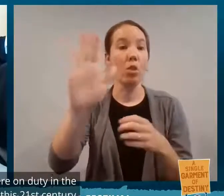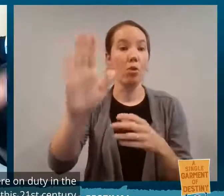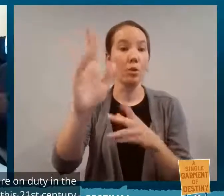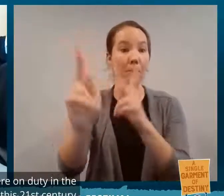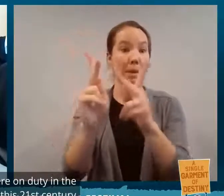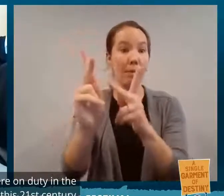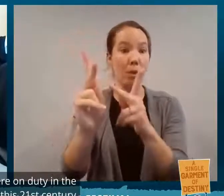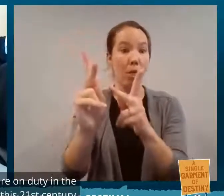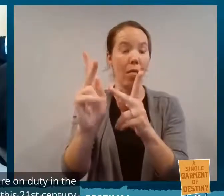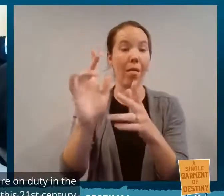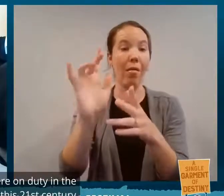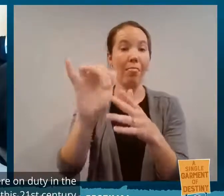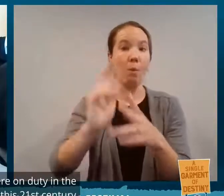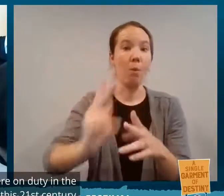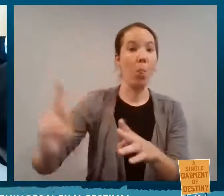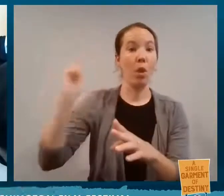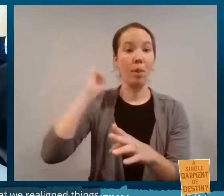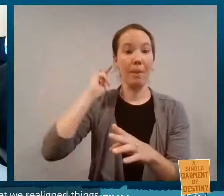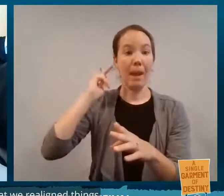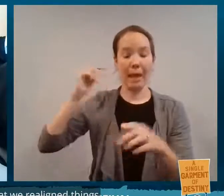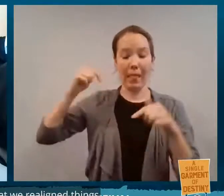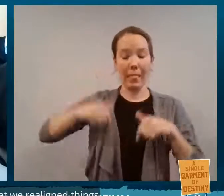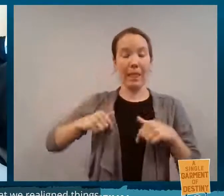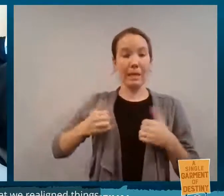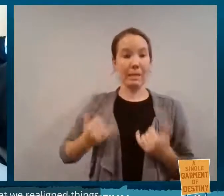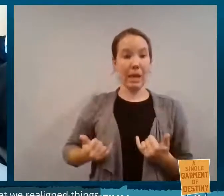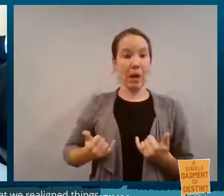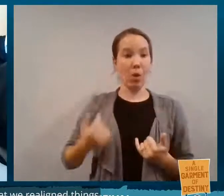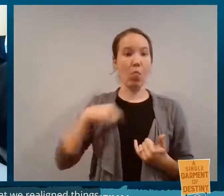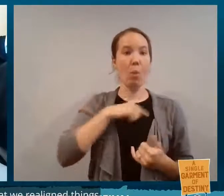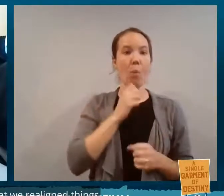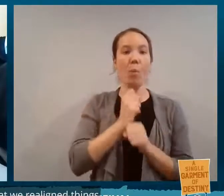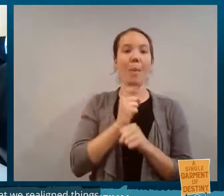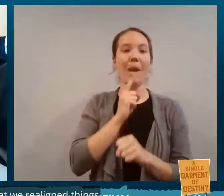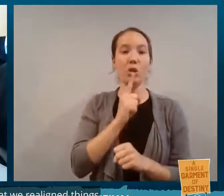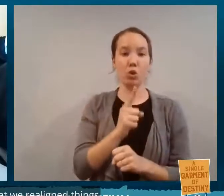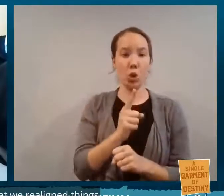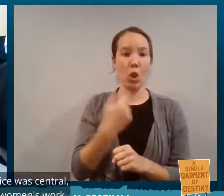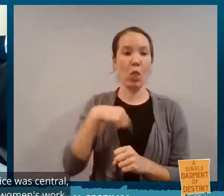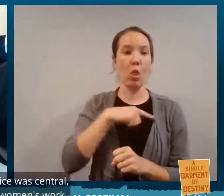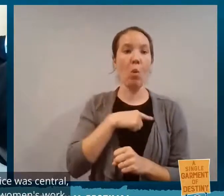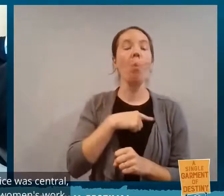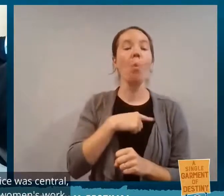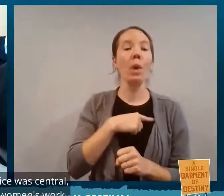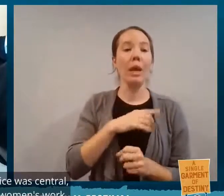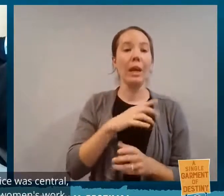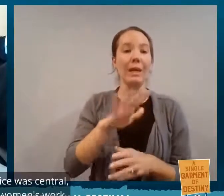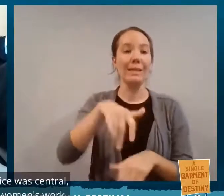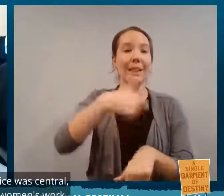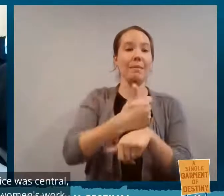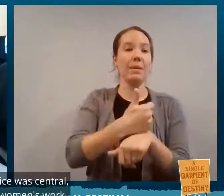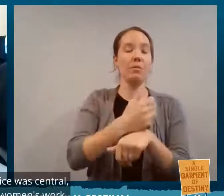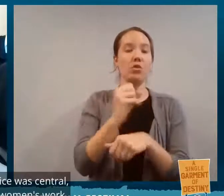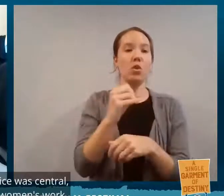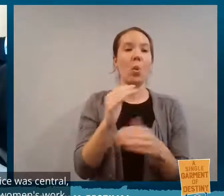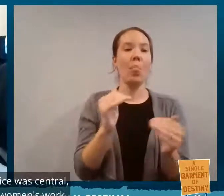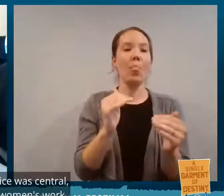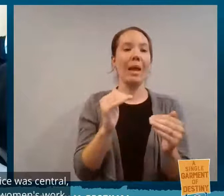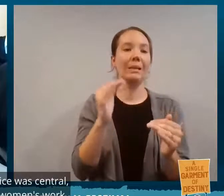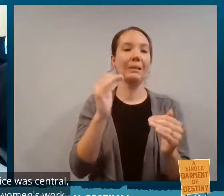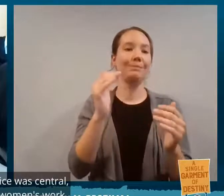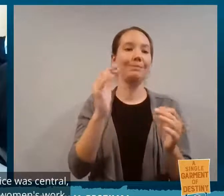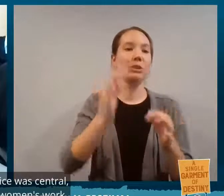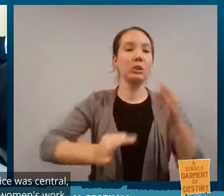the early part of this 21st century, we made sure that we realigned things so that justice was central.